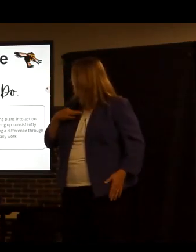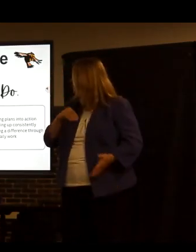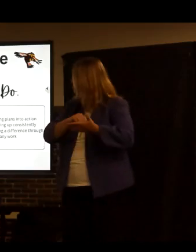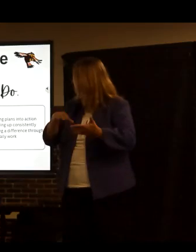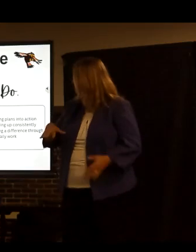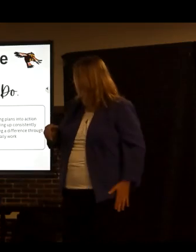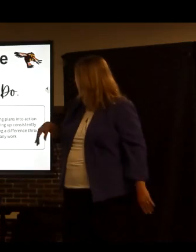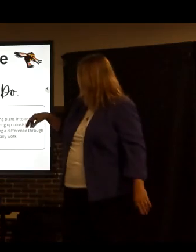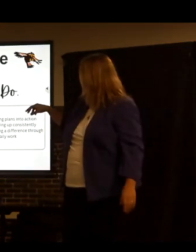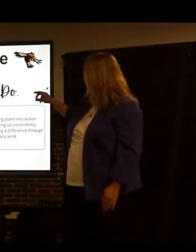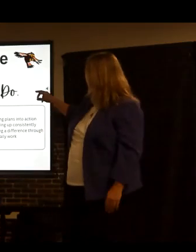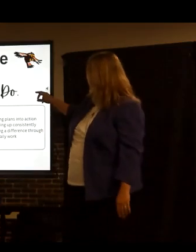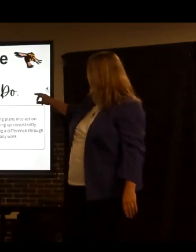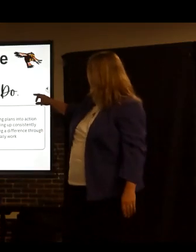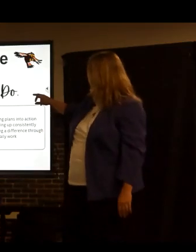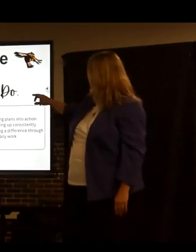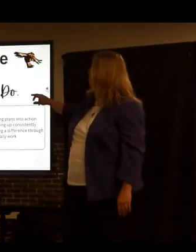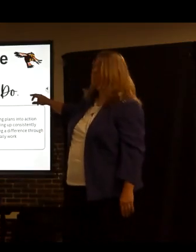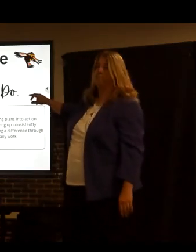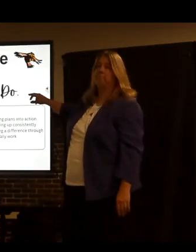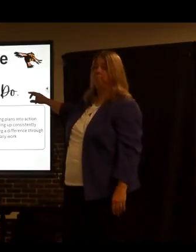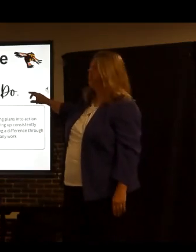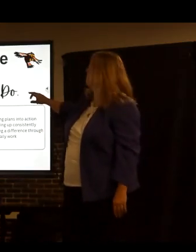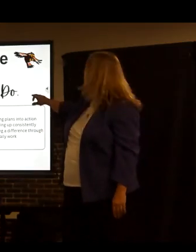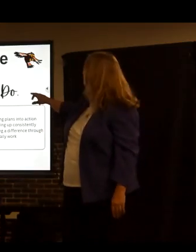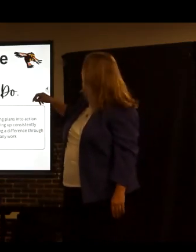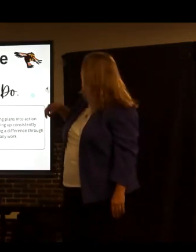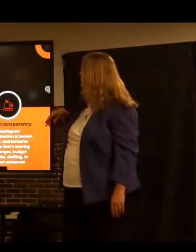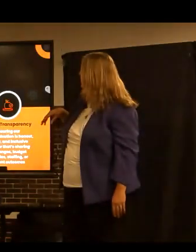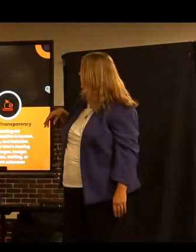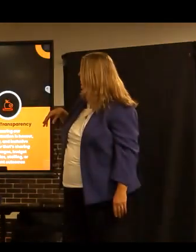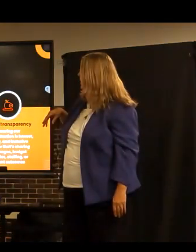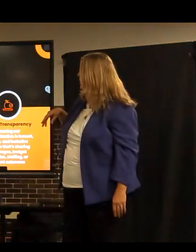And I just wanted to make sure the board was aware of that.